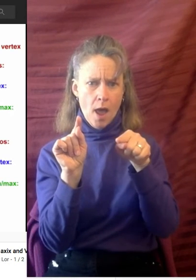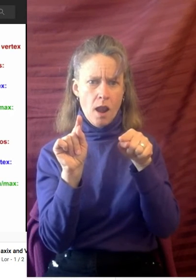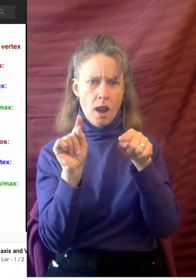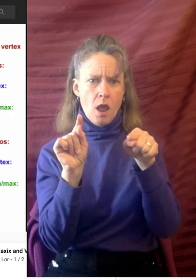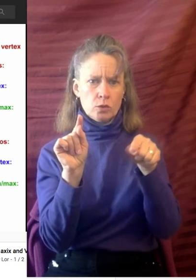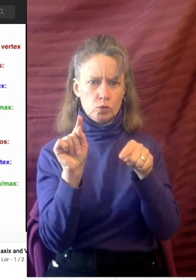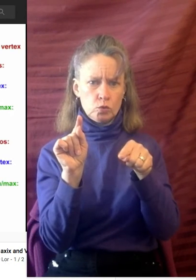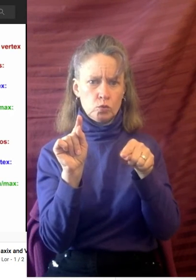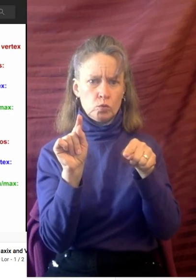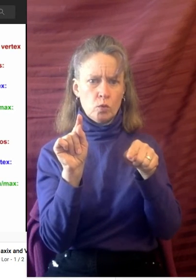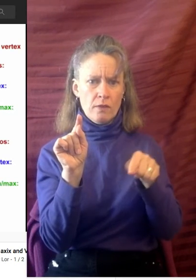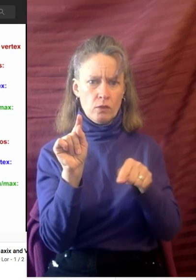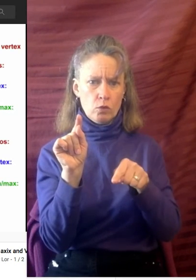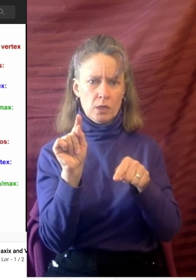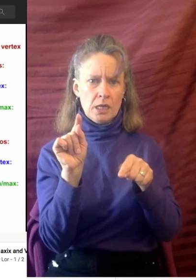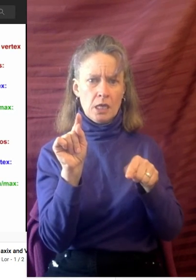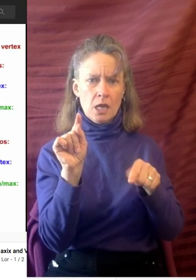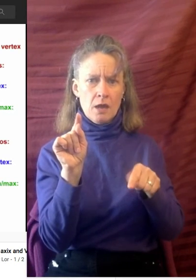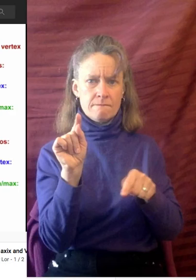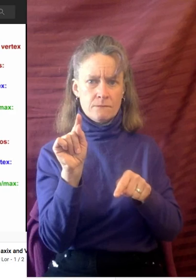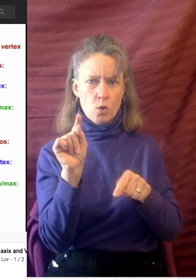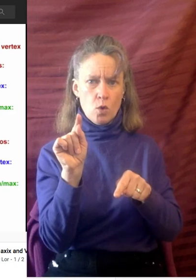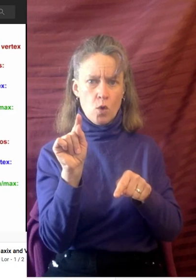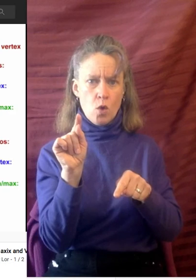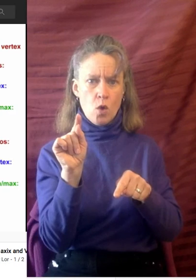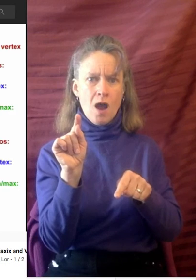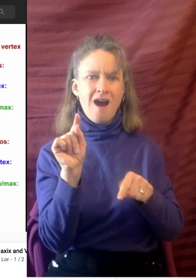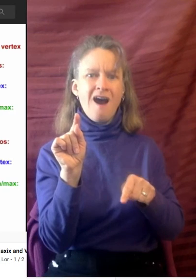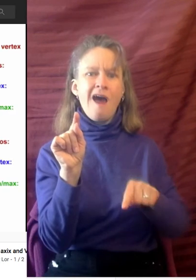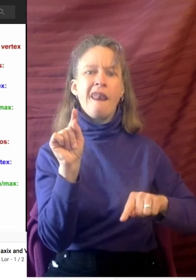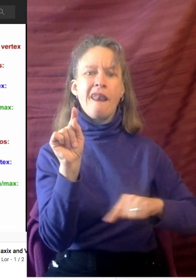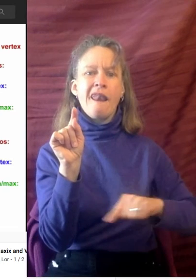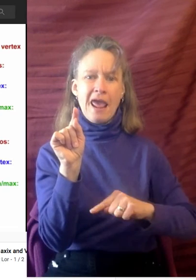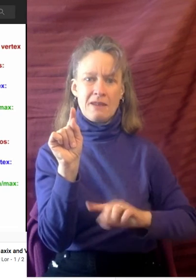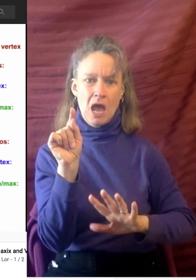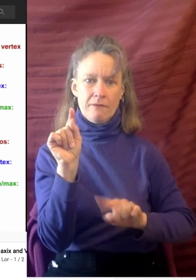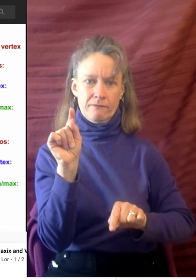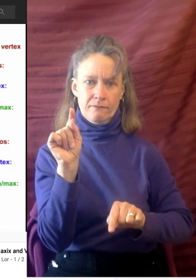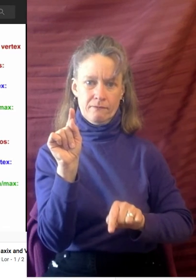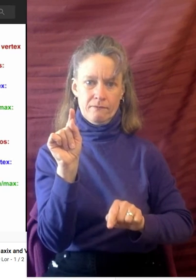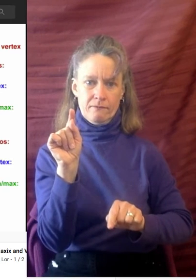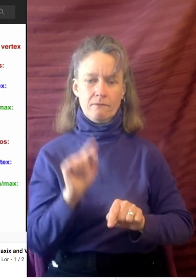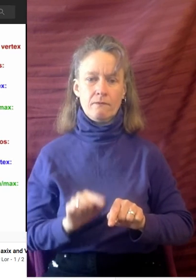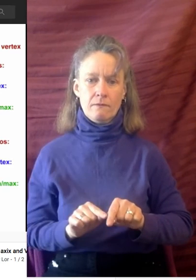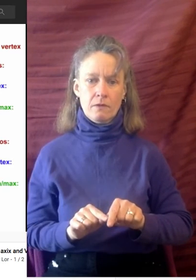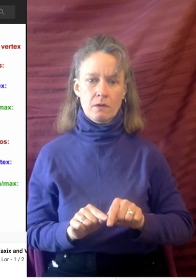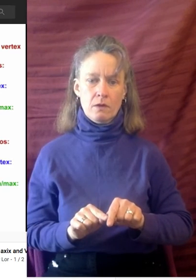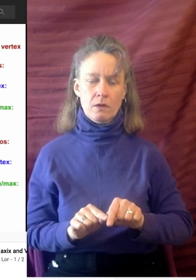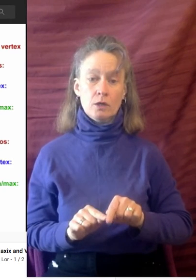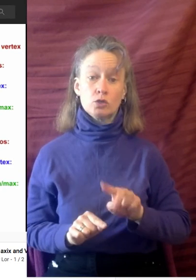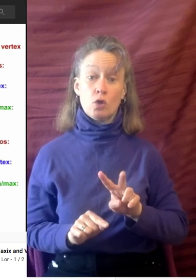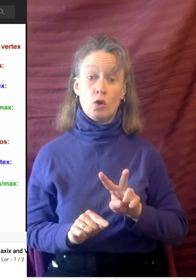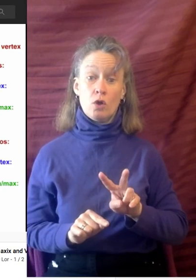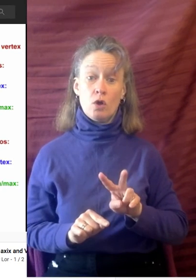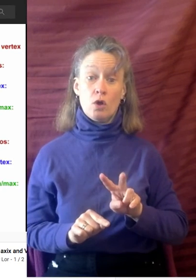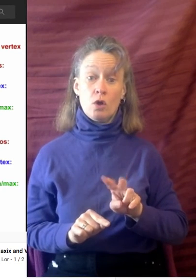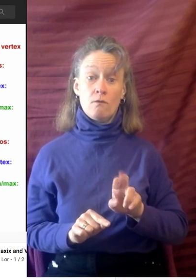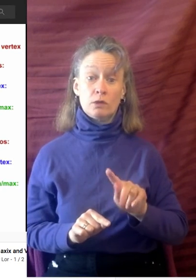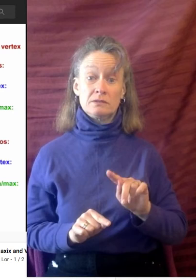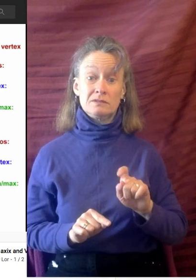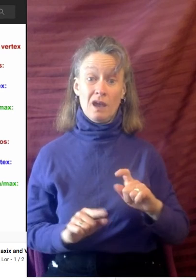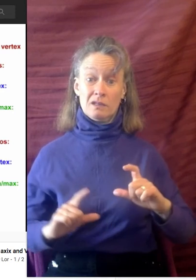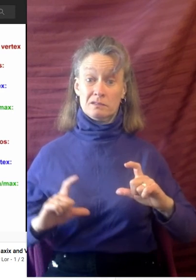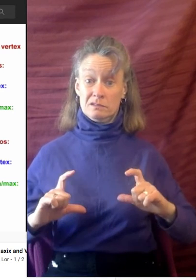3, 4, and -5. So our vertex would be